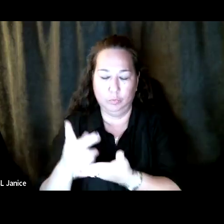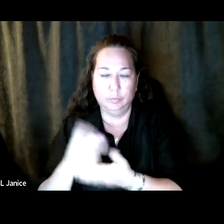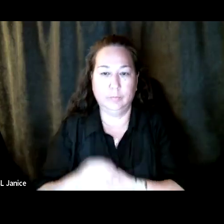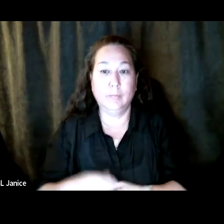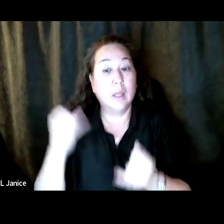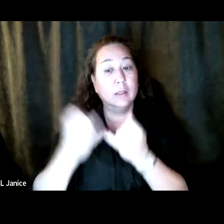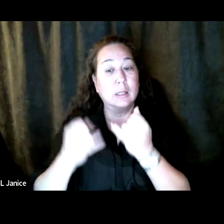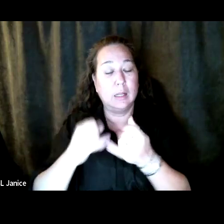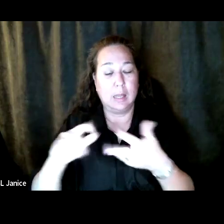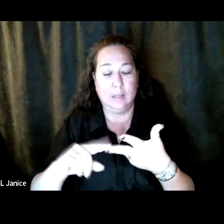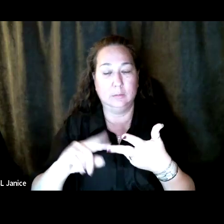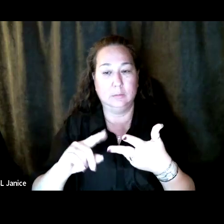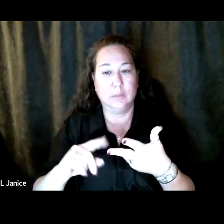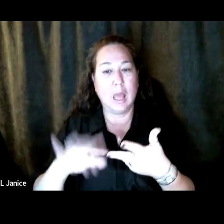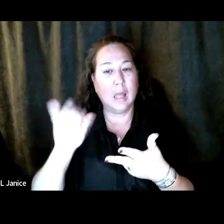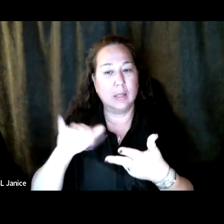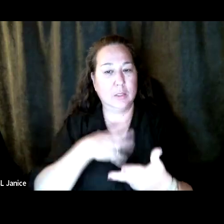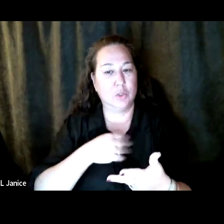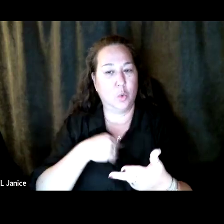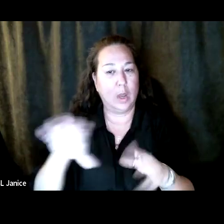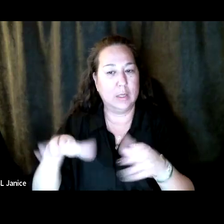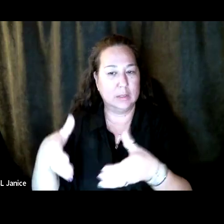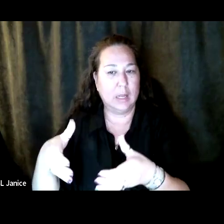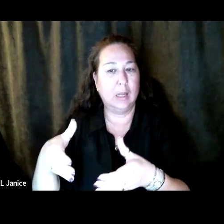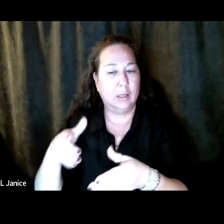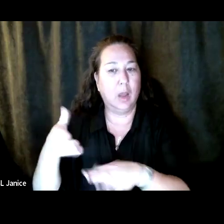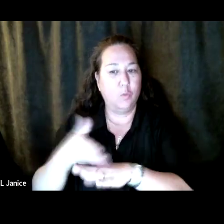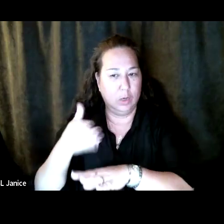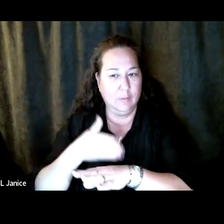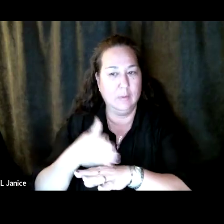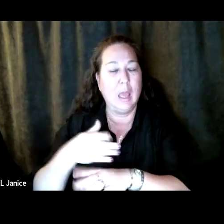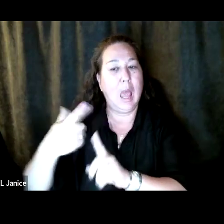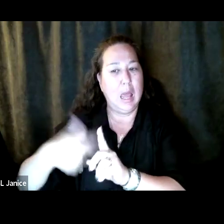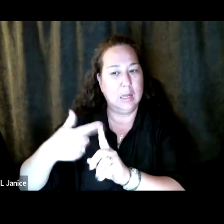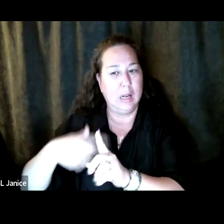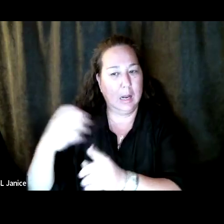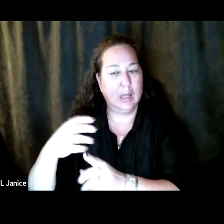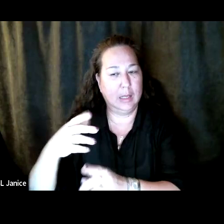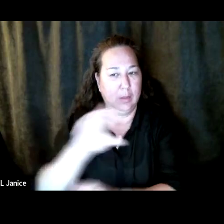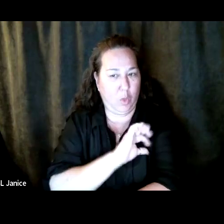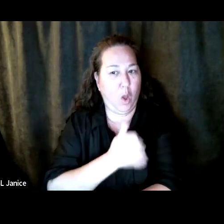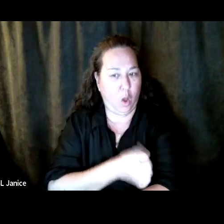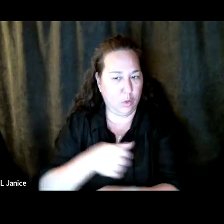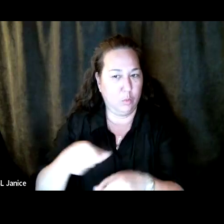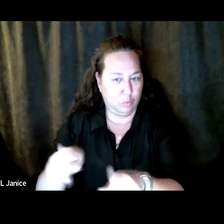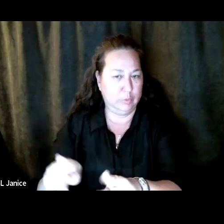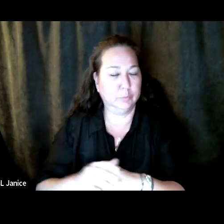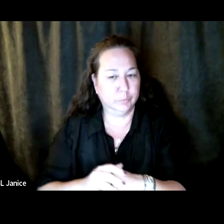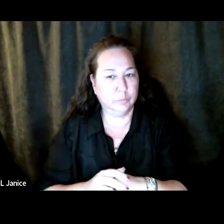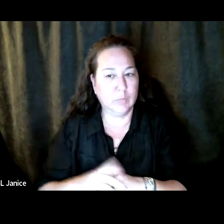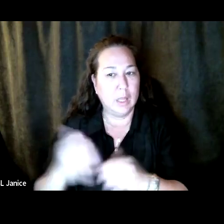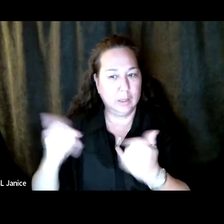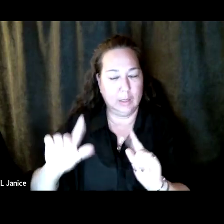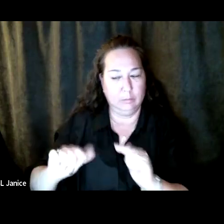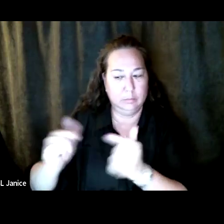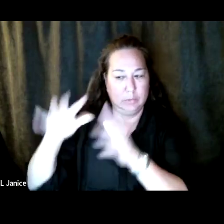is the White Stadium renovation and lease authorization. Now I'd like to turn it over to the superintendent for any final comments. Our wonderful Chair, thank